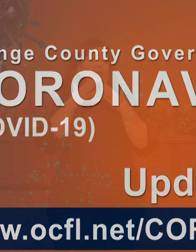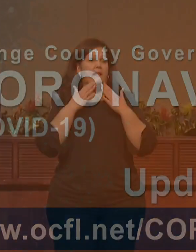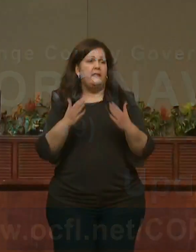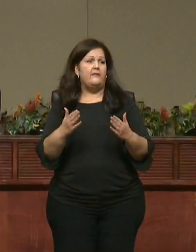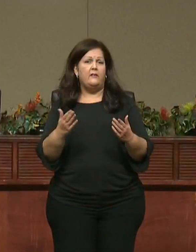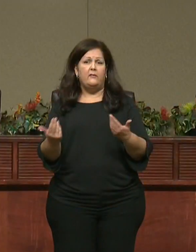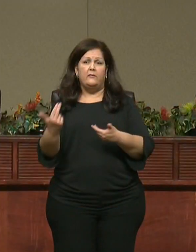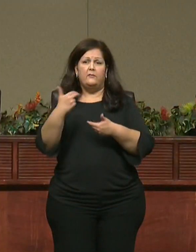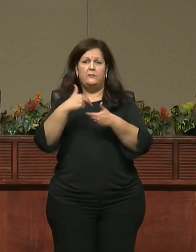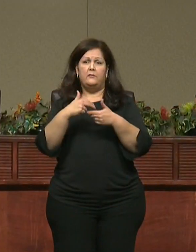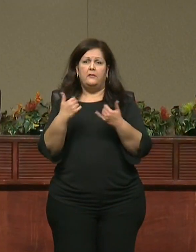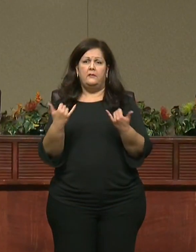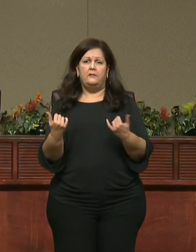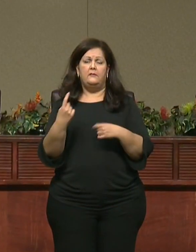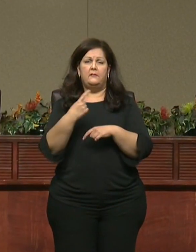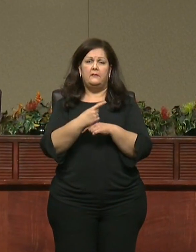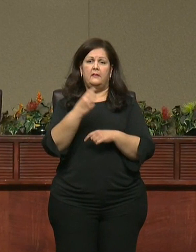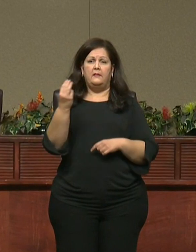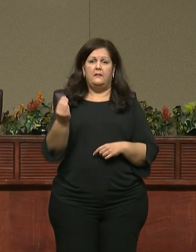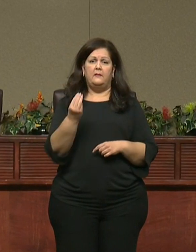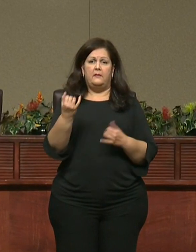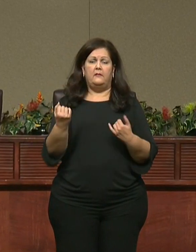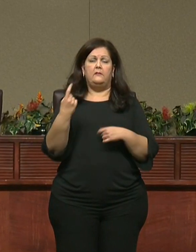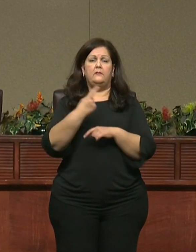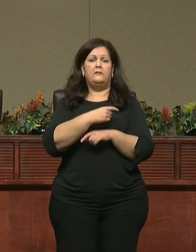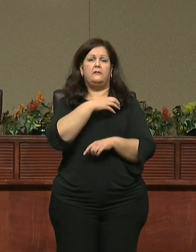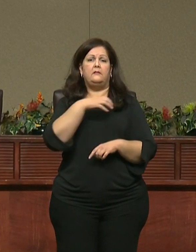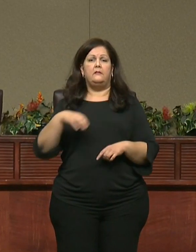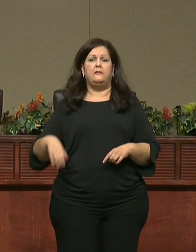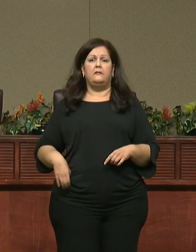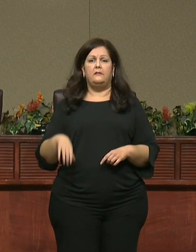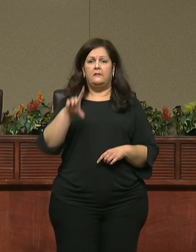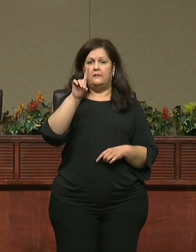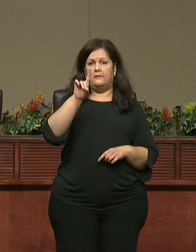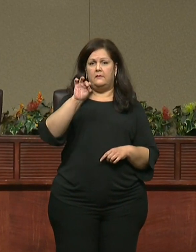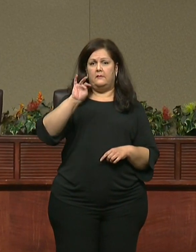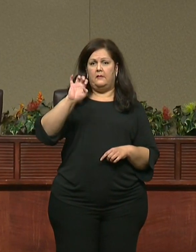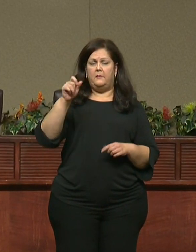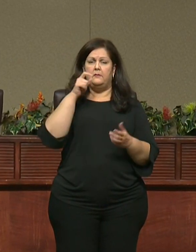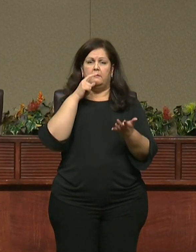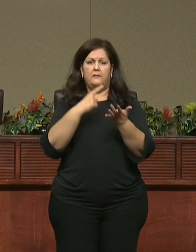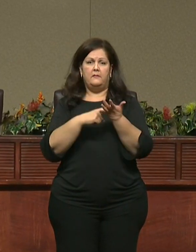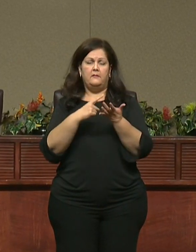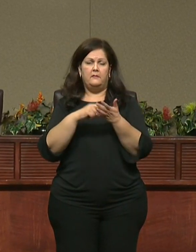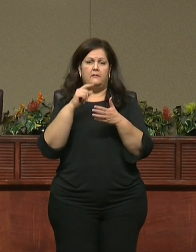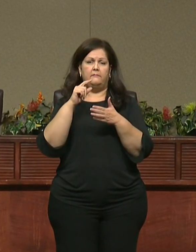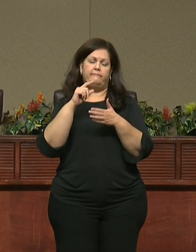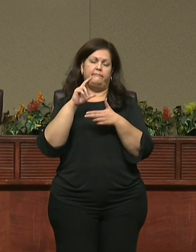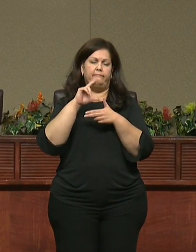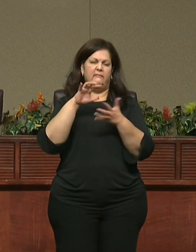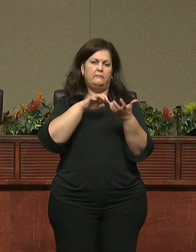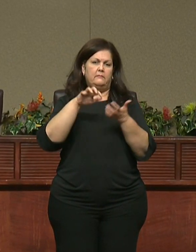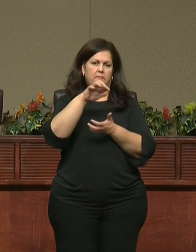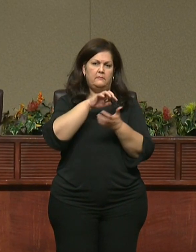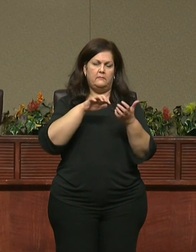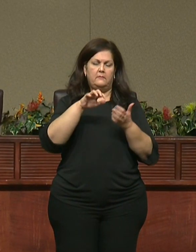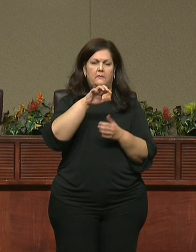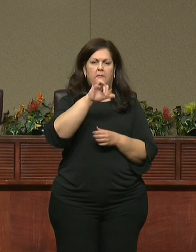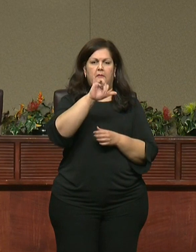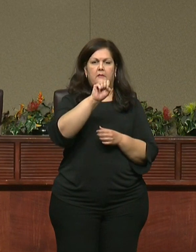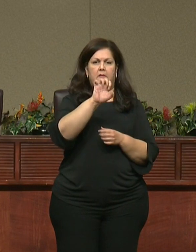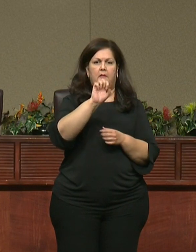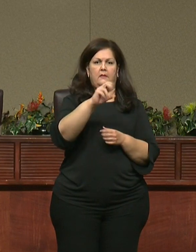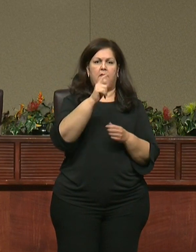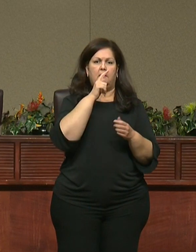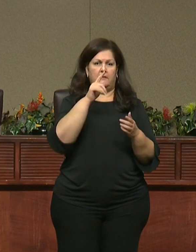for joining us on this Monday. Today, Orange County Mayor Jerry Demings will discuss Tropical Storm Isaias and the county's preparations and